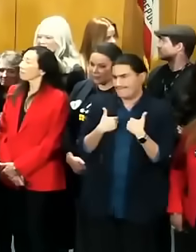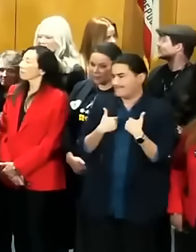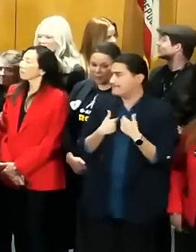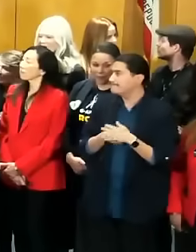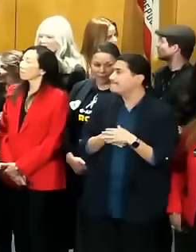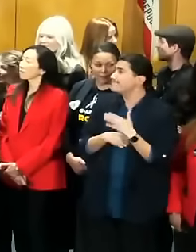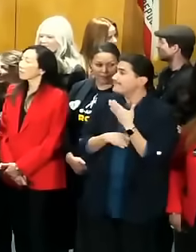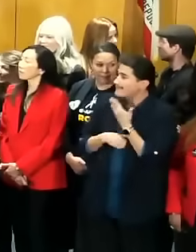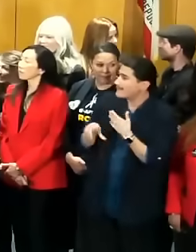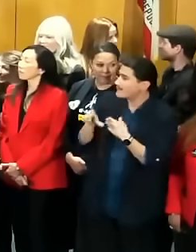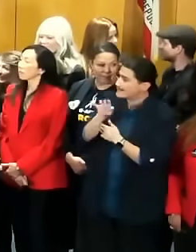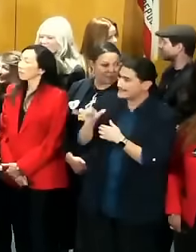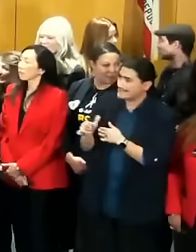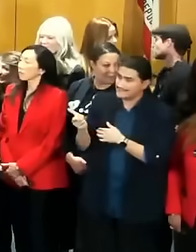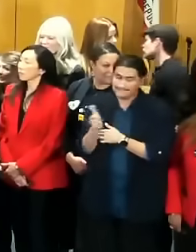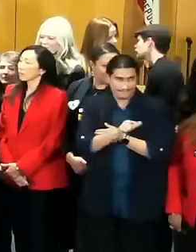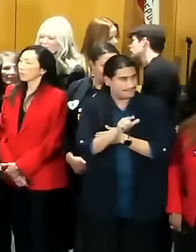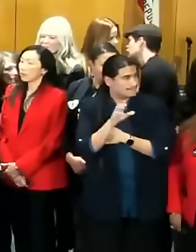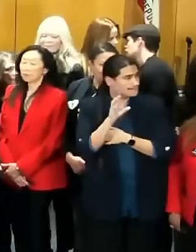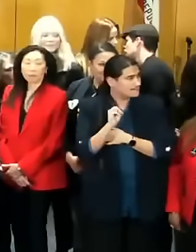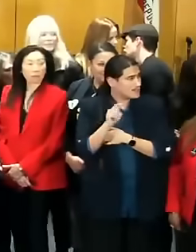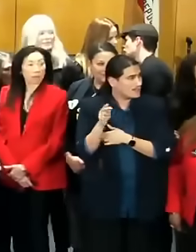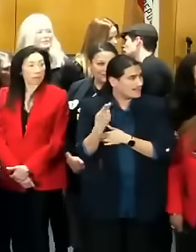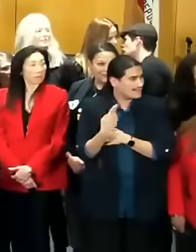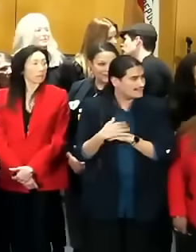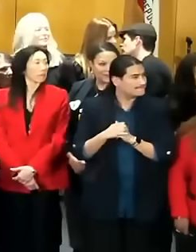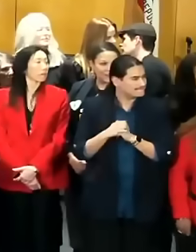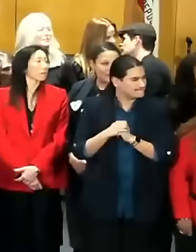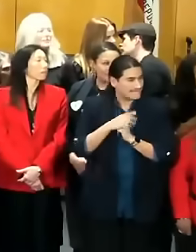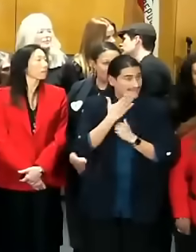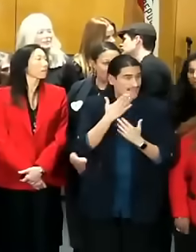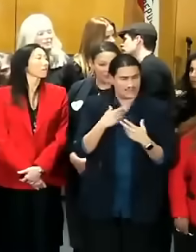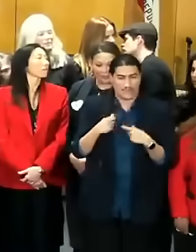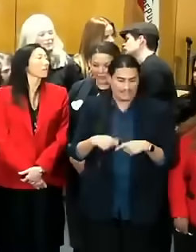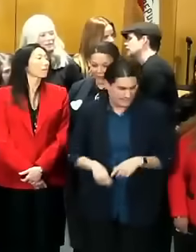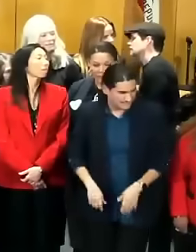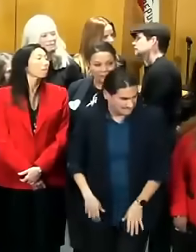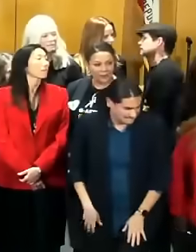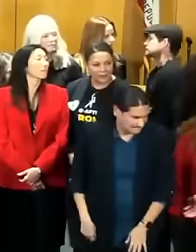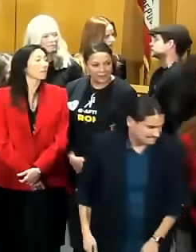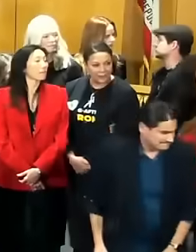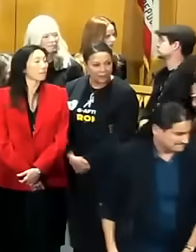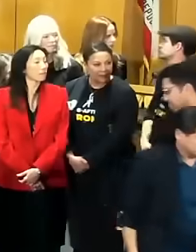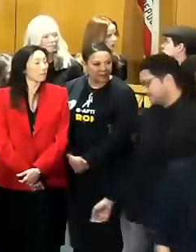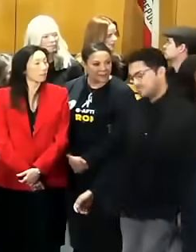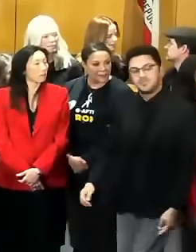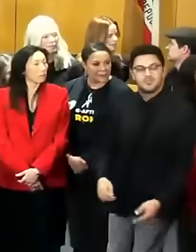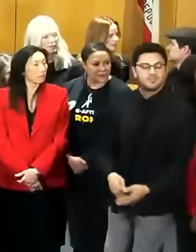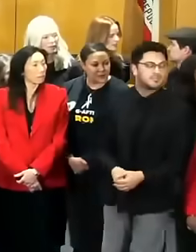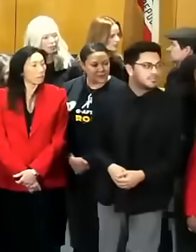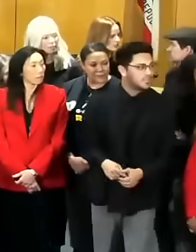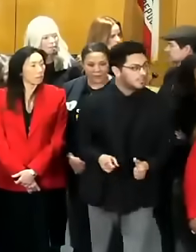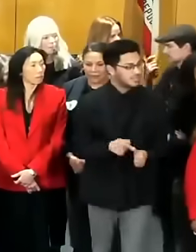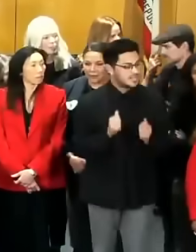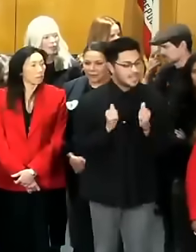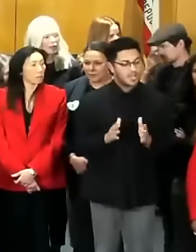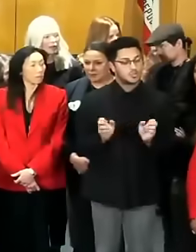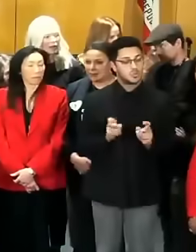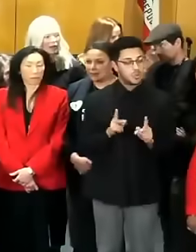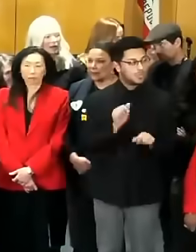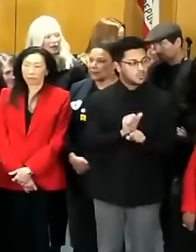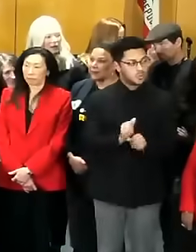Thanks, Lacey. Margaret. Thank you so much, Duncan and Fran. Couple questions. First off, can actors go back to work